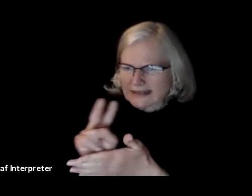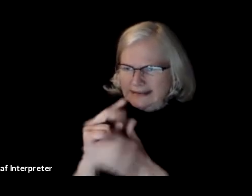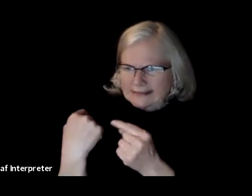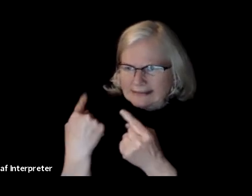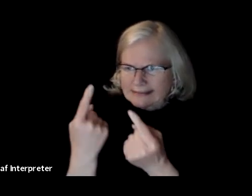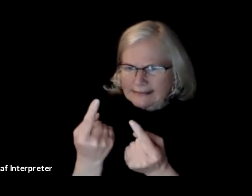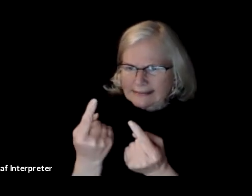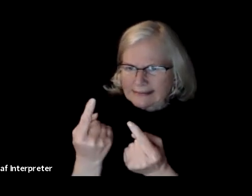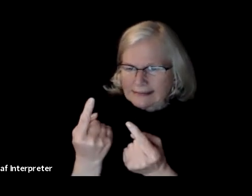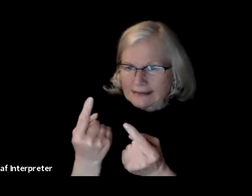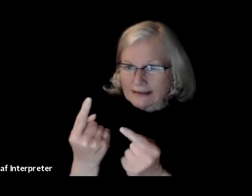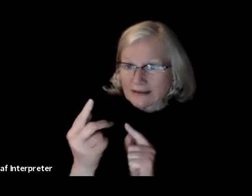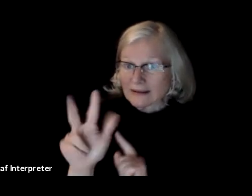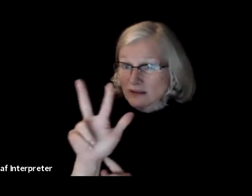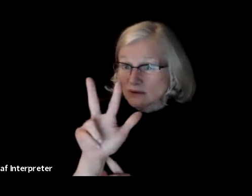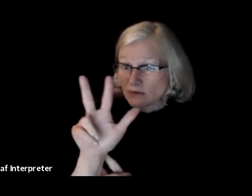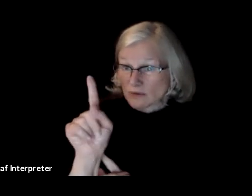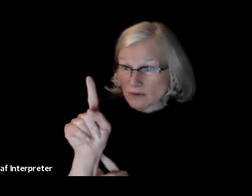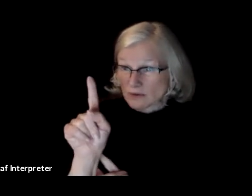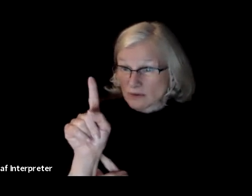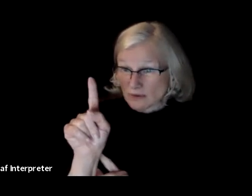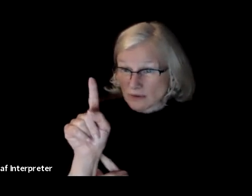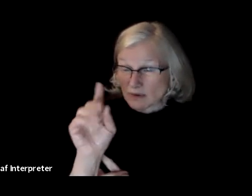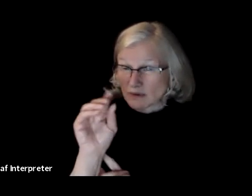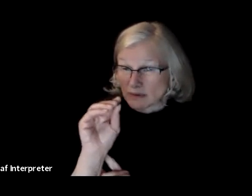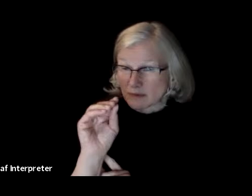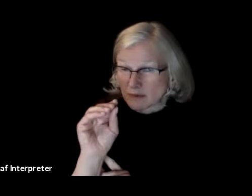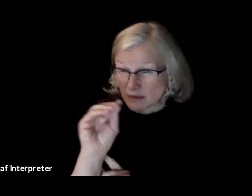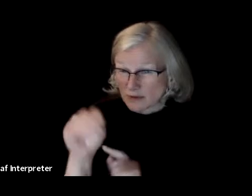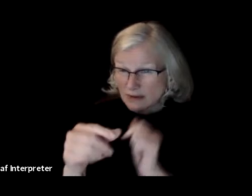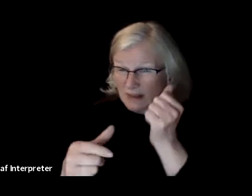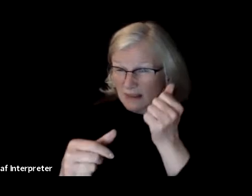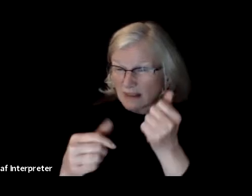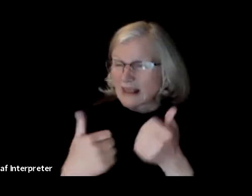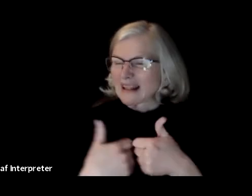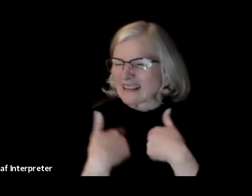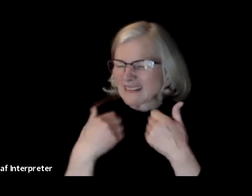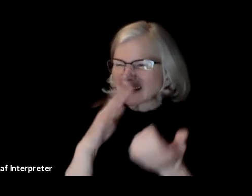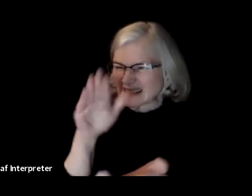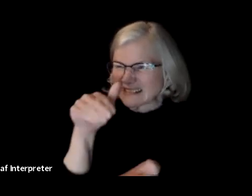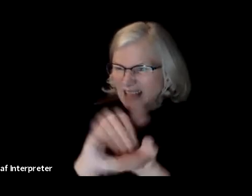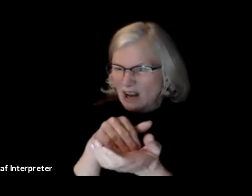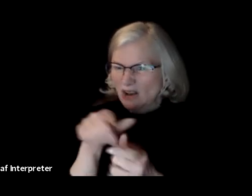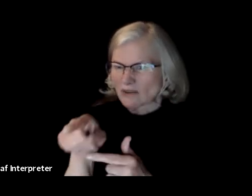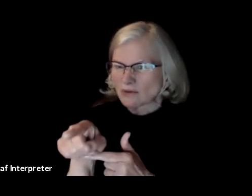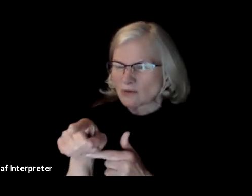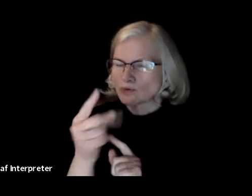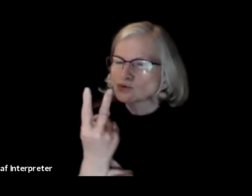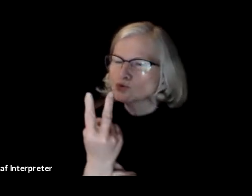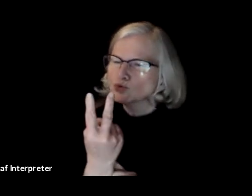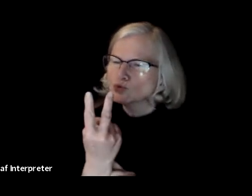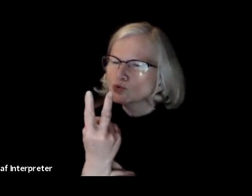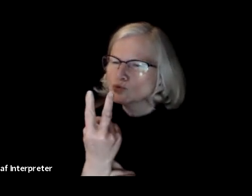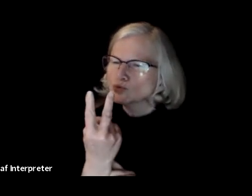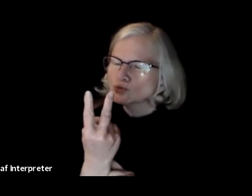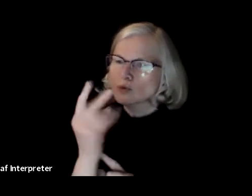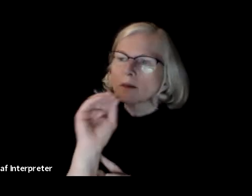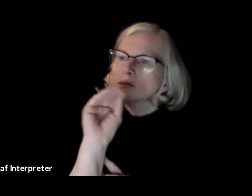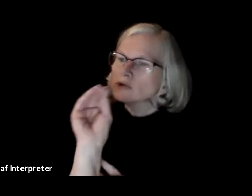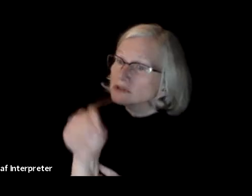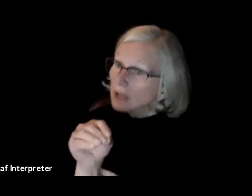2% of these settings here in Minnesota that currently have a COVID-19 case in the last 14